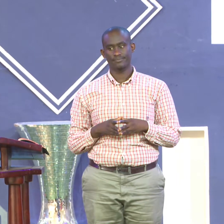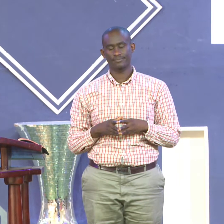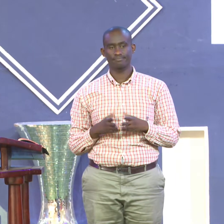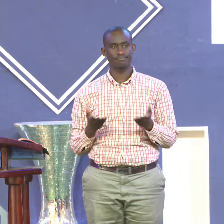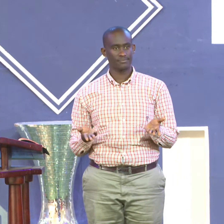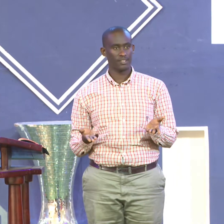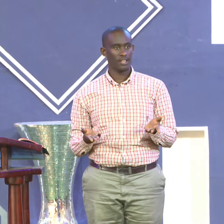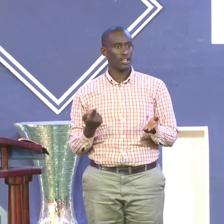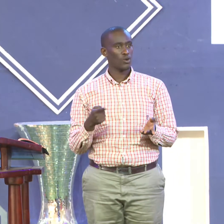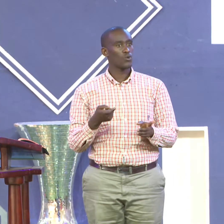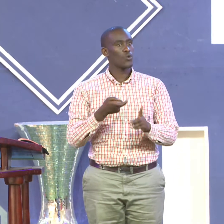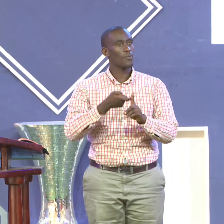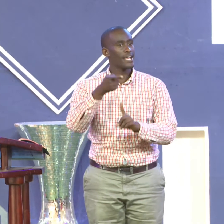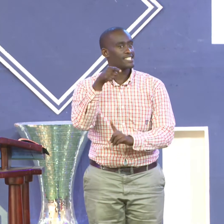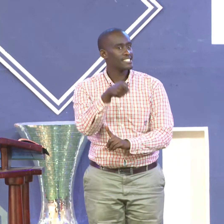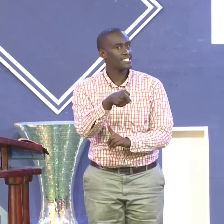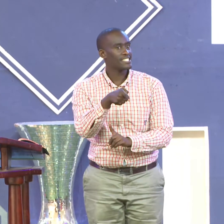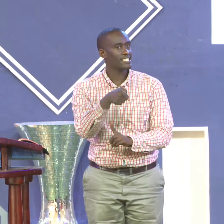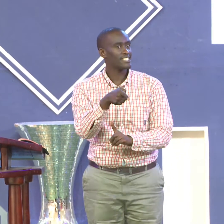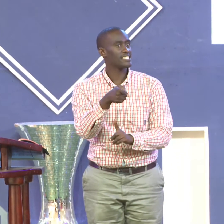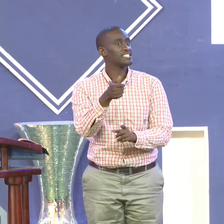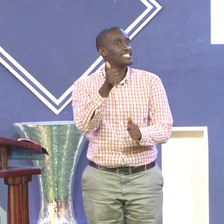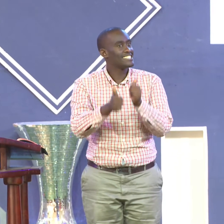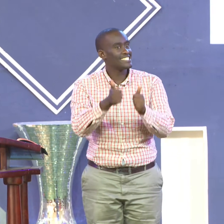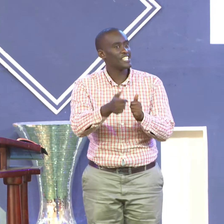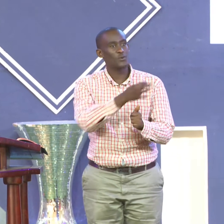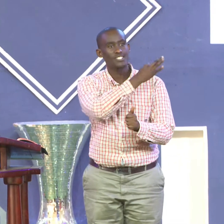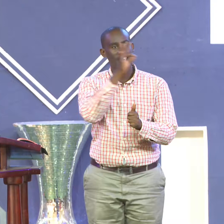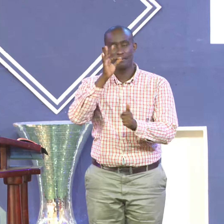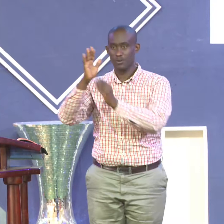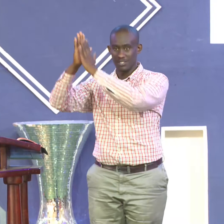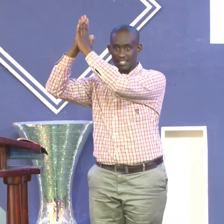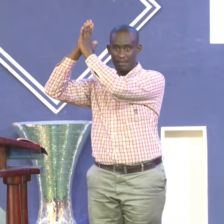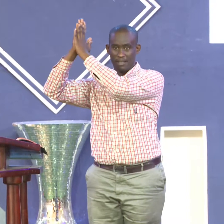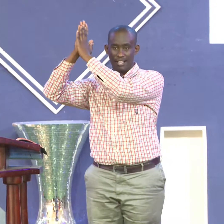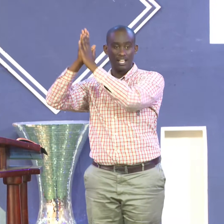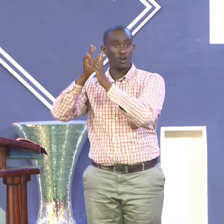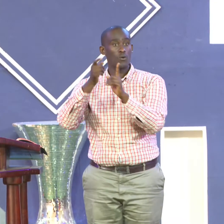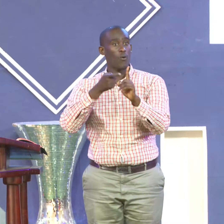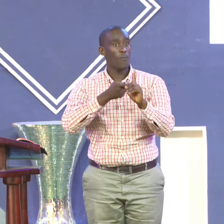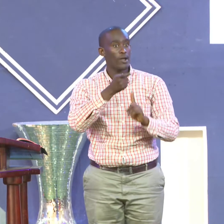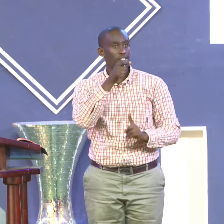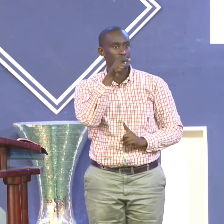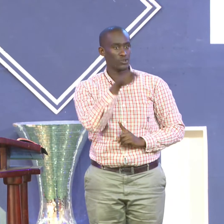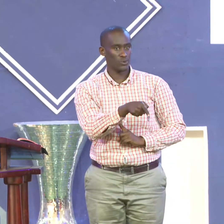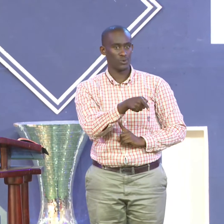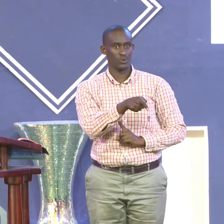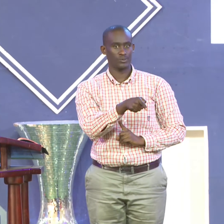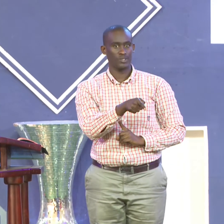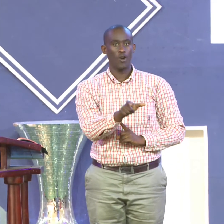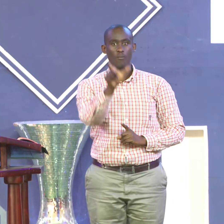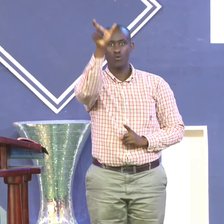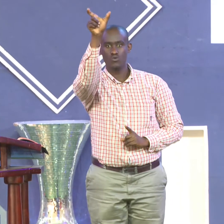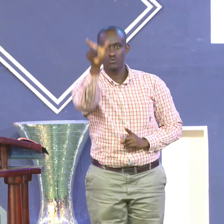Tuli mwezi ogwokusaba n'okusiiba. We are in the month of prayer and fasting. Gwe tukkiriza nti buli muso kinomu